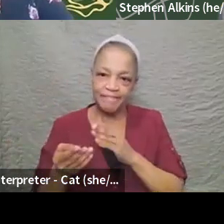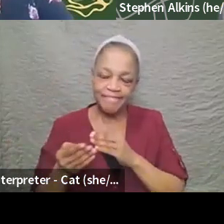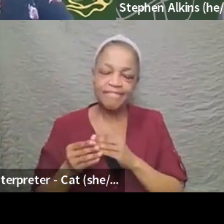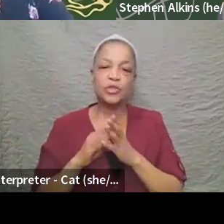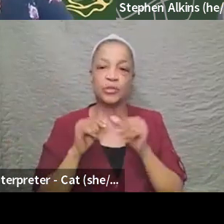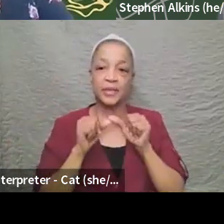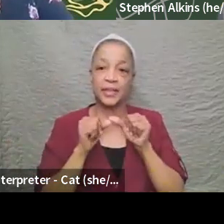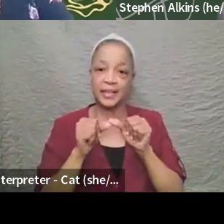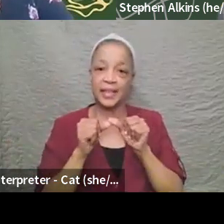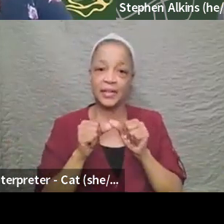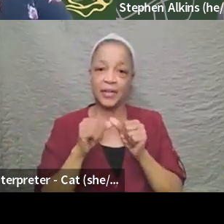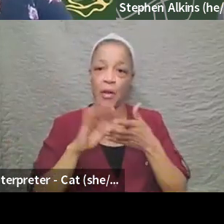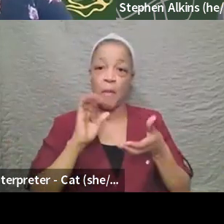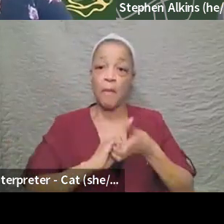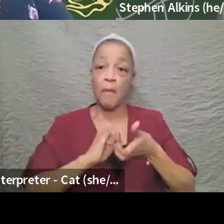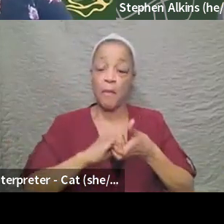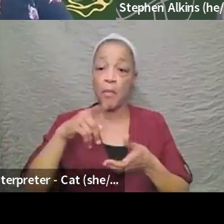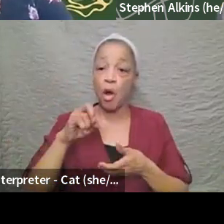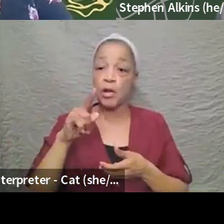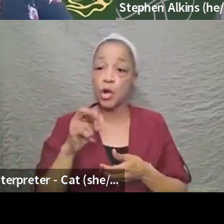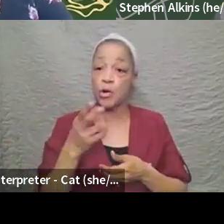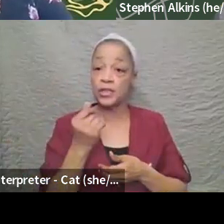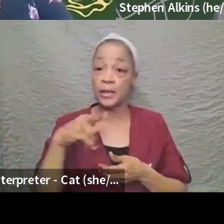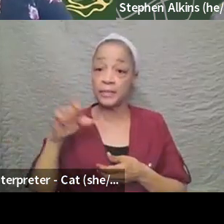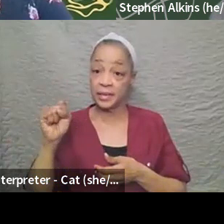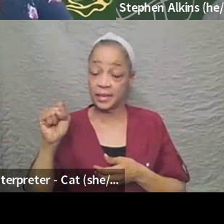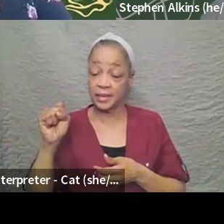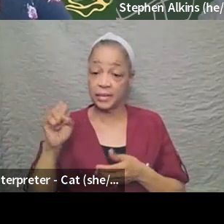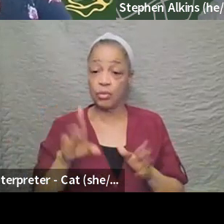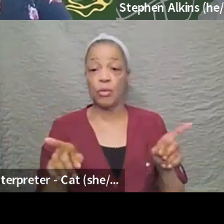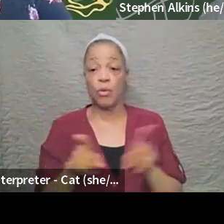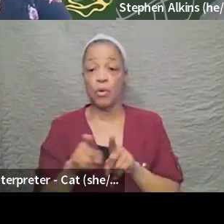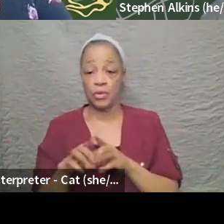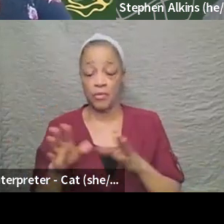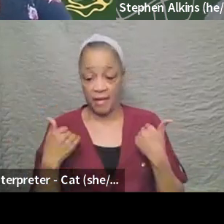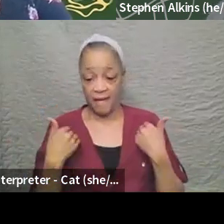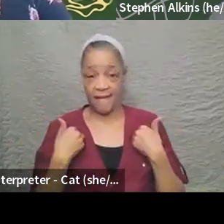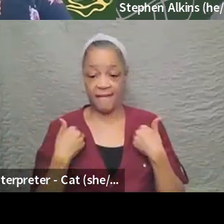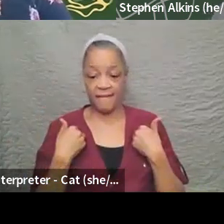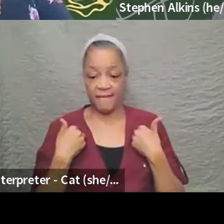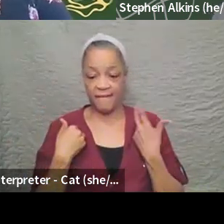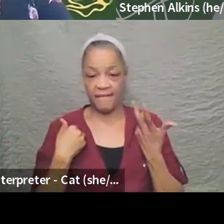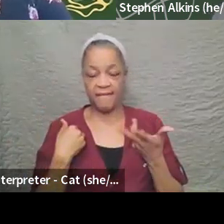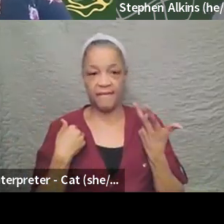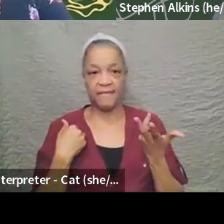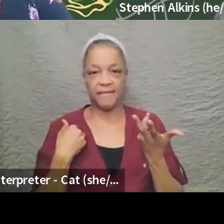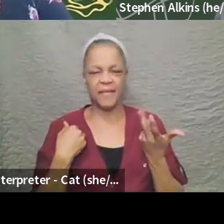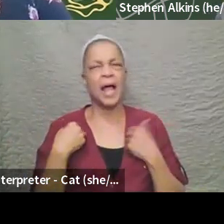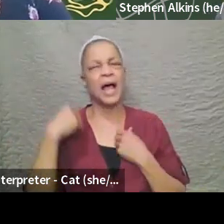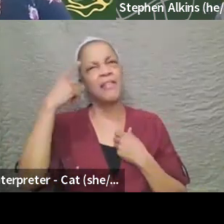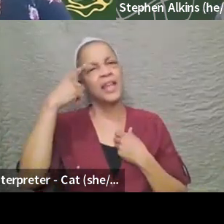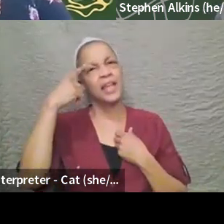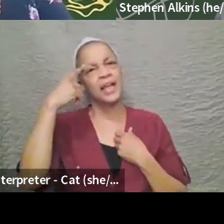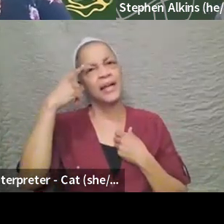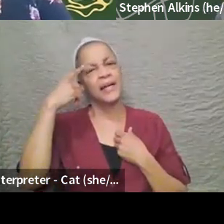those partnerships as well. And I think that